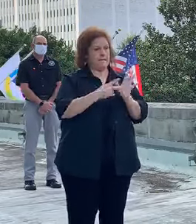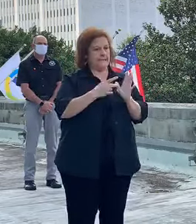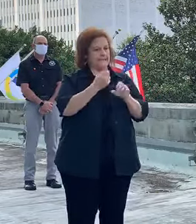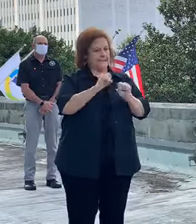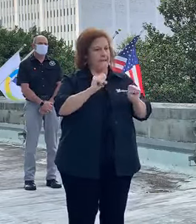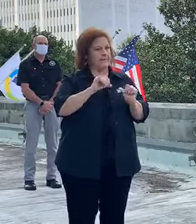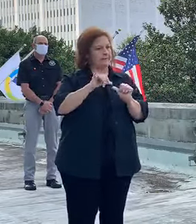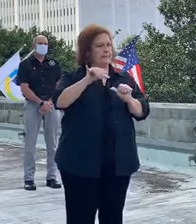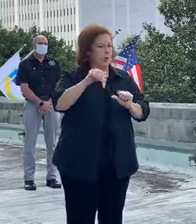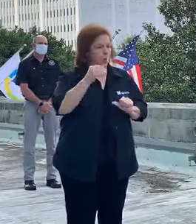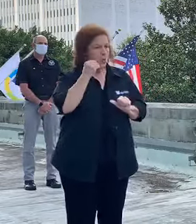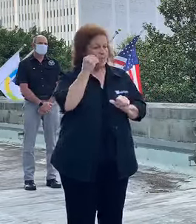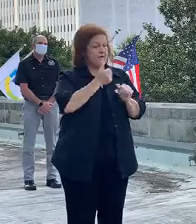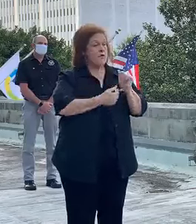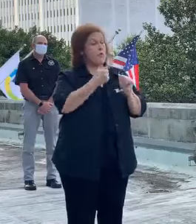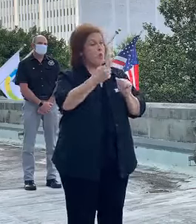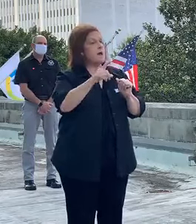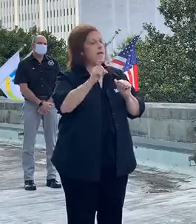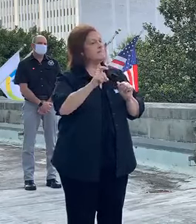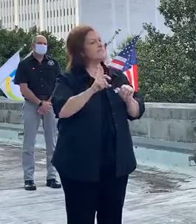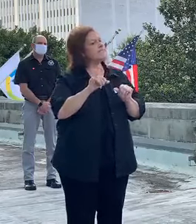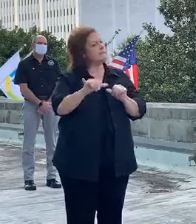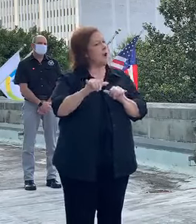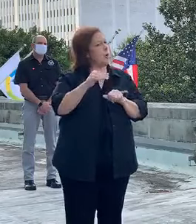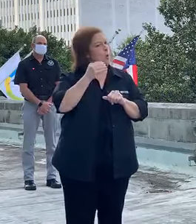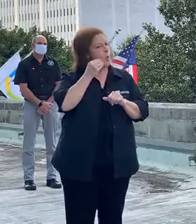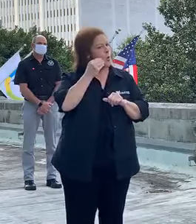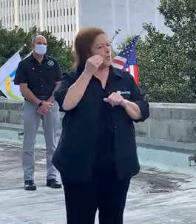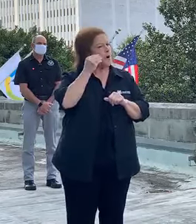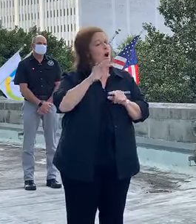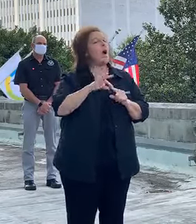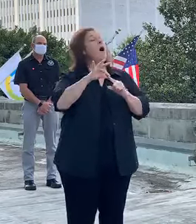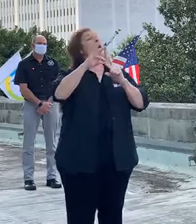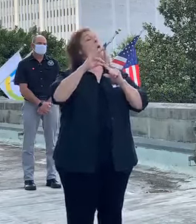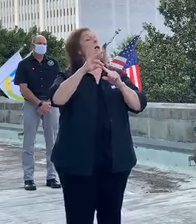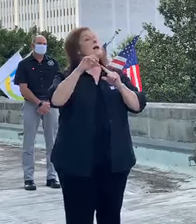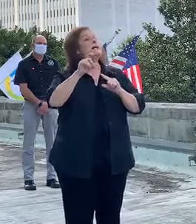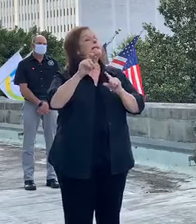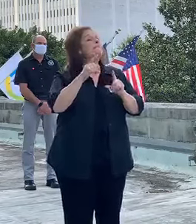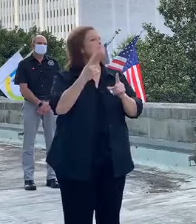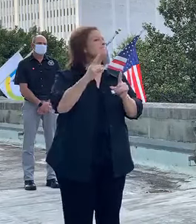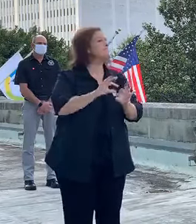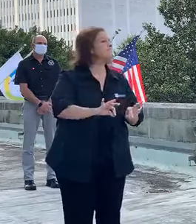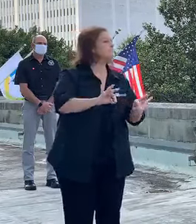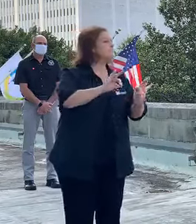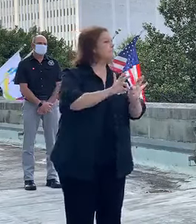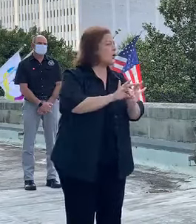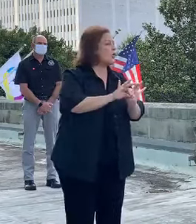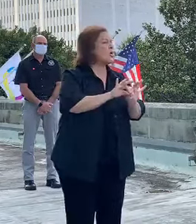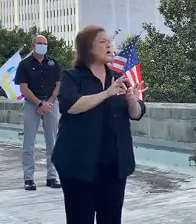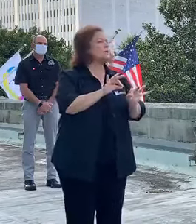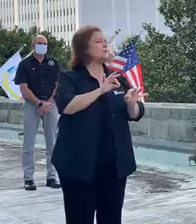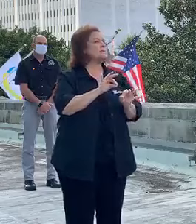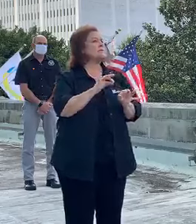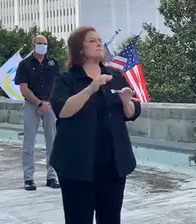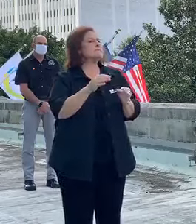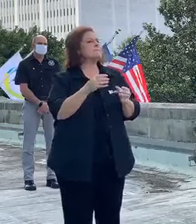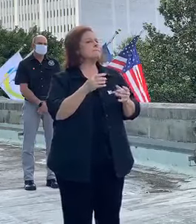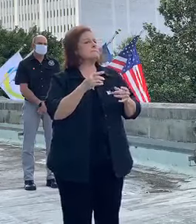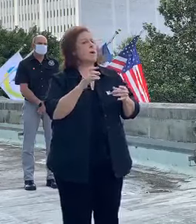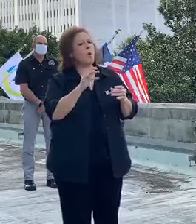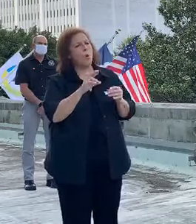it sounds. Everyone should continue to stay home except for essential needs and these additional lower risk activities